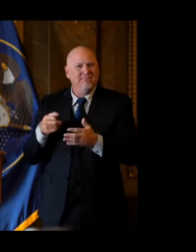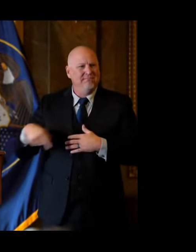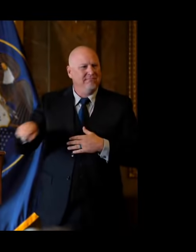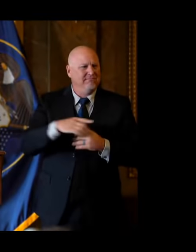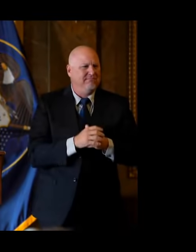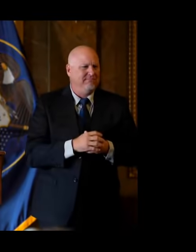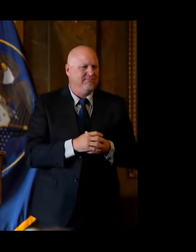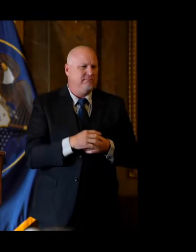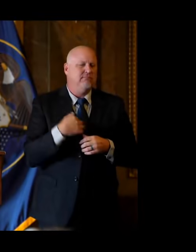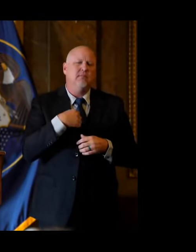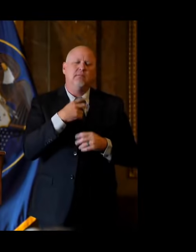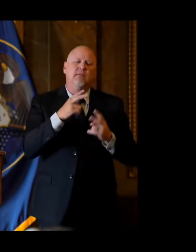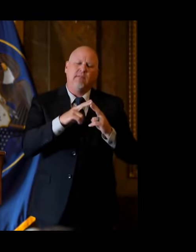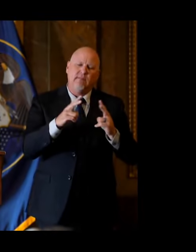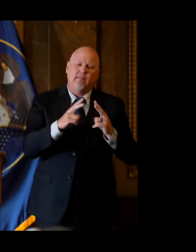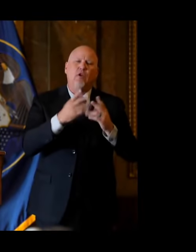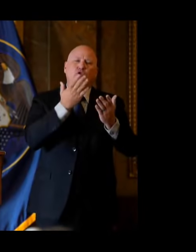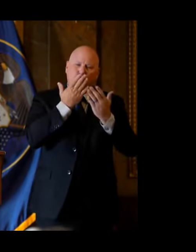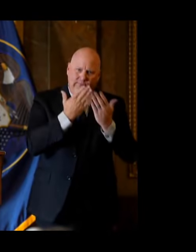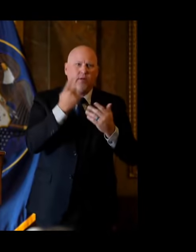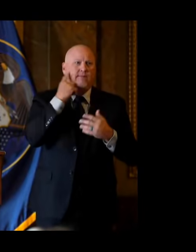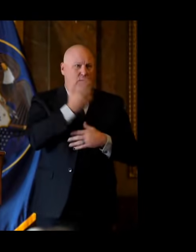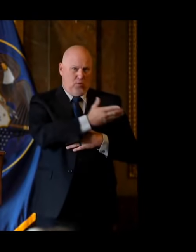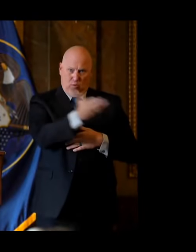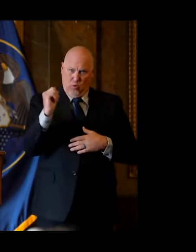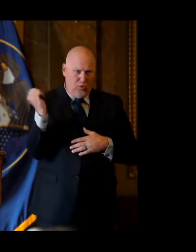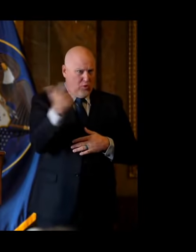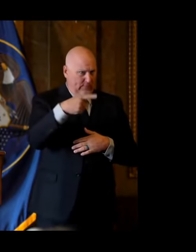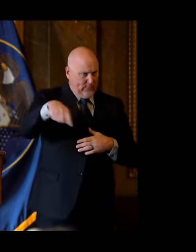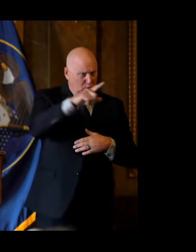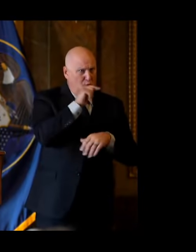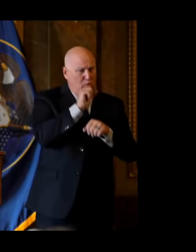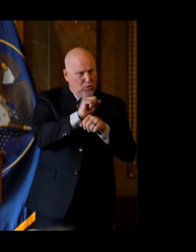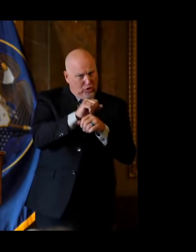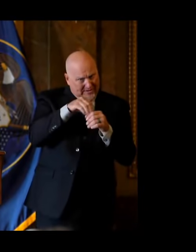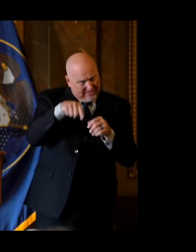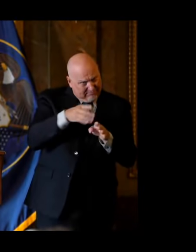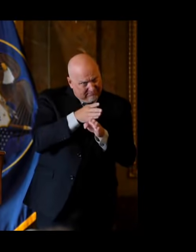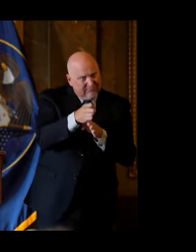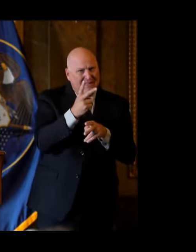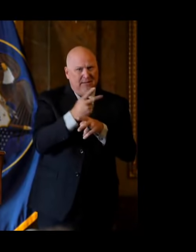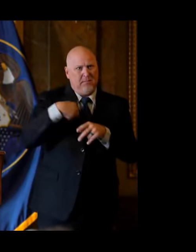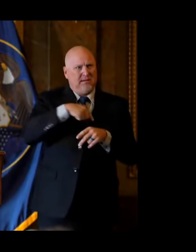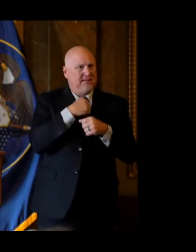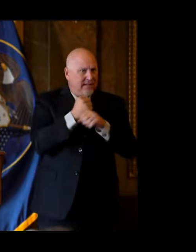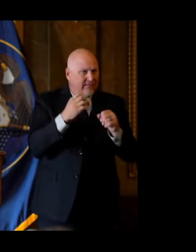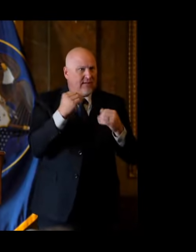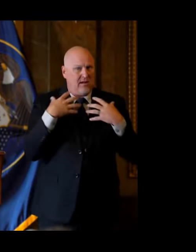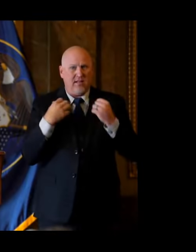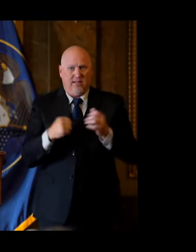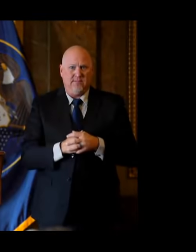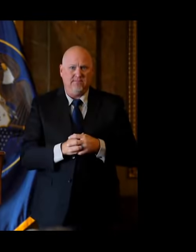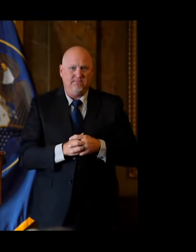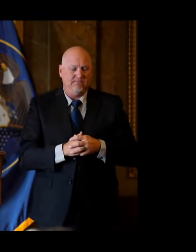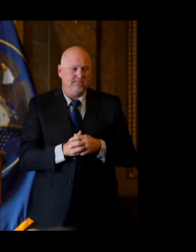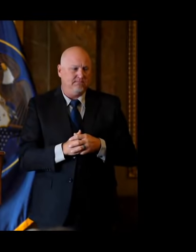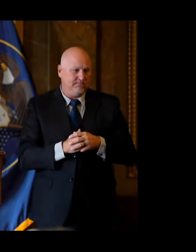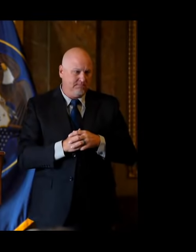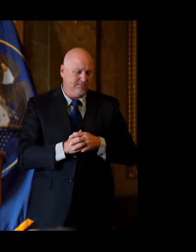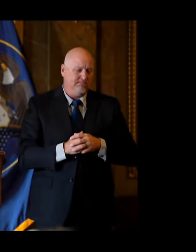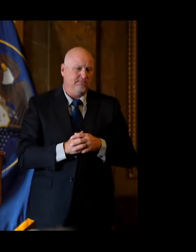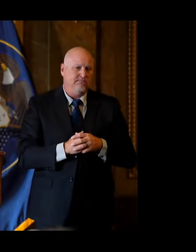hear more about things we're doing to help slow the spread of the virus today.